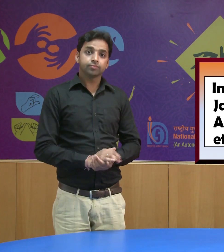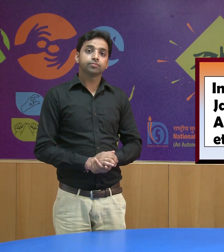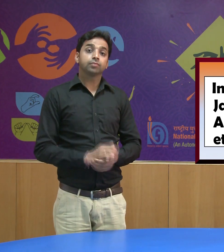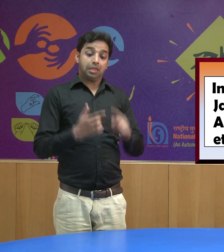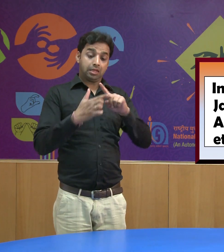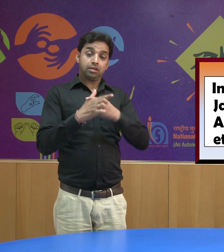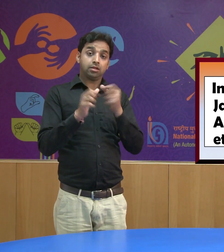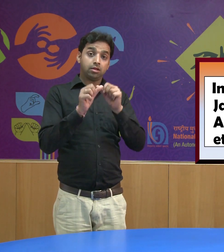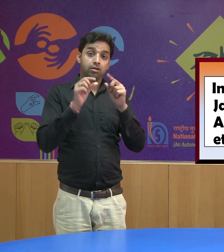Japan,